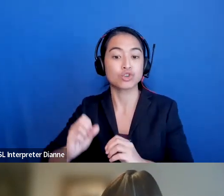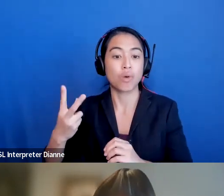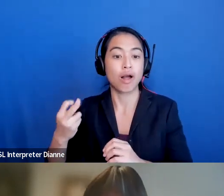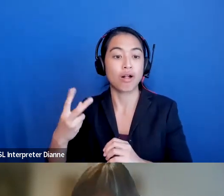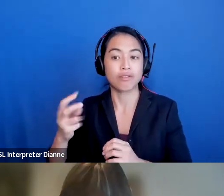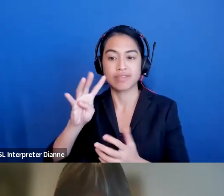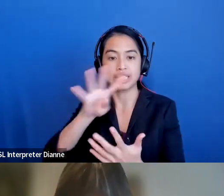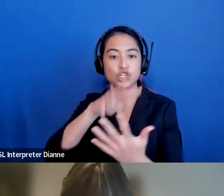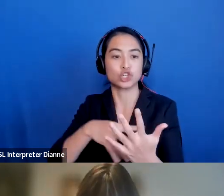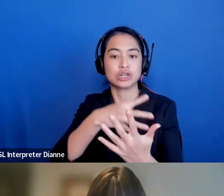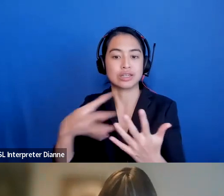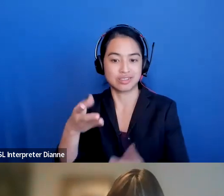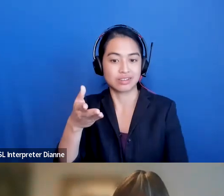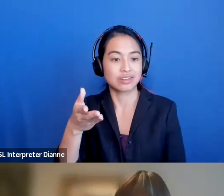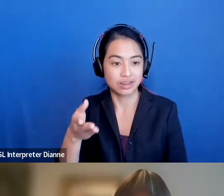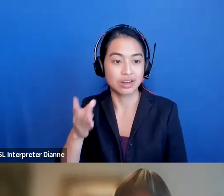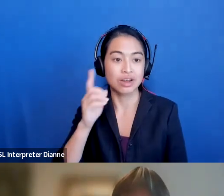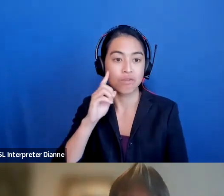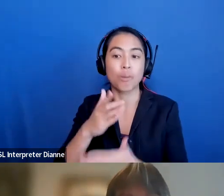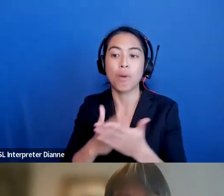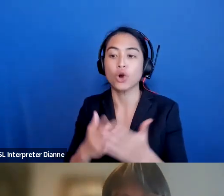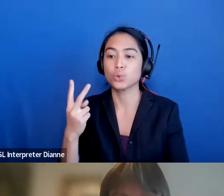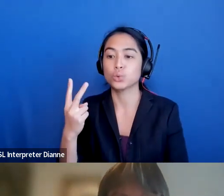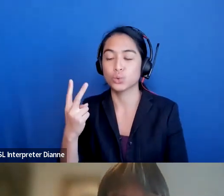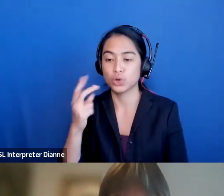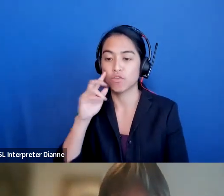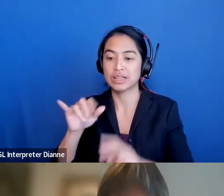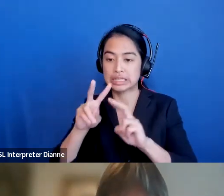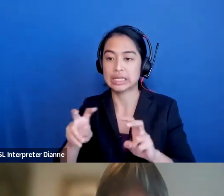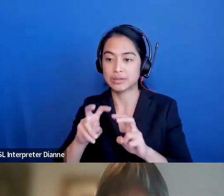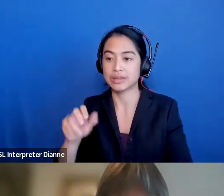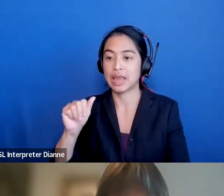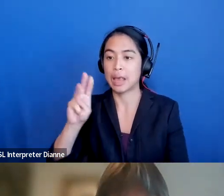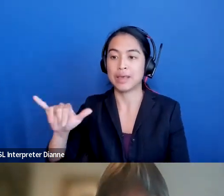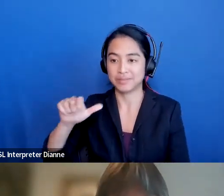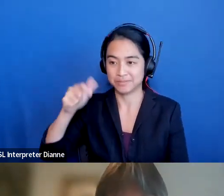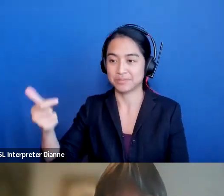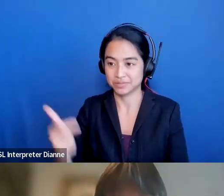grid for part 2 of the assessment, and Amy, take it away.